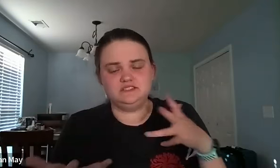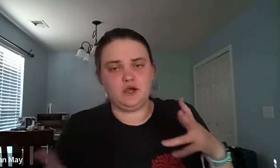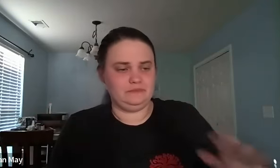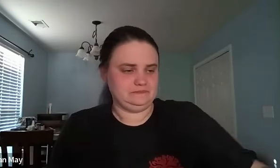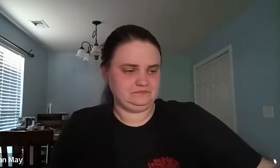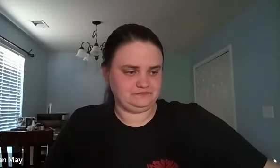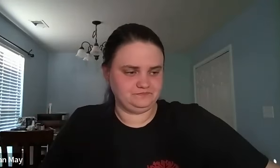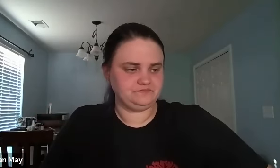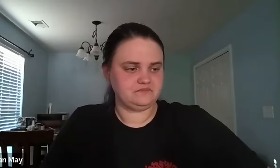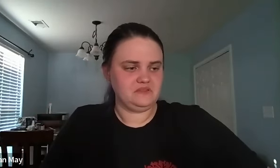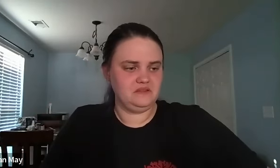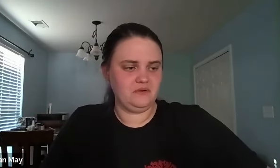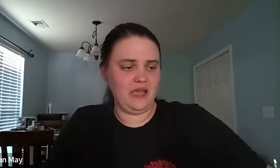So, okay.